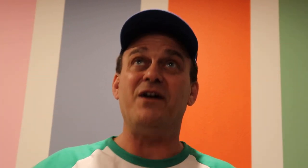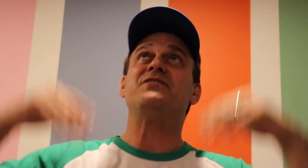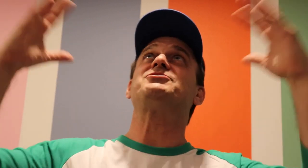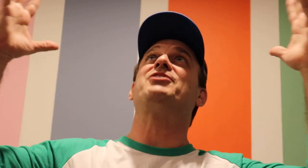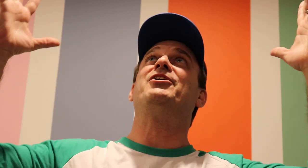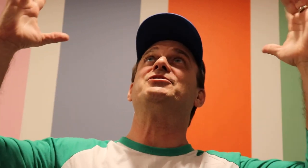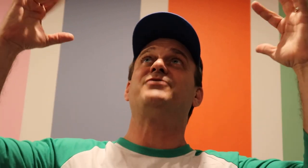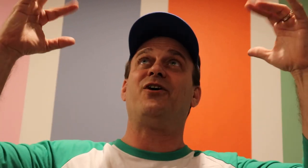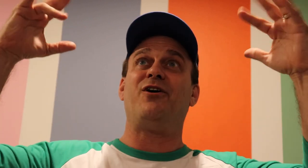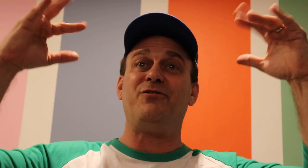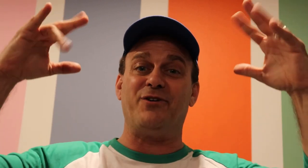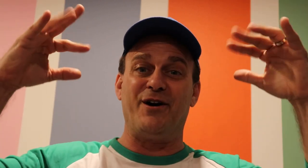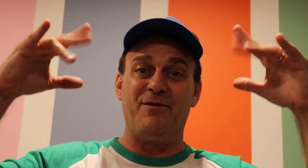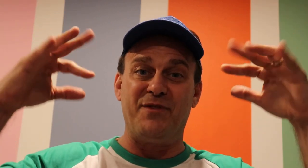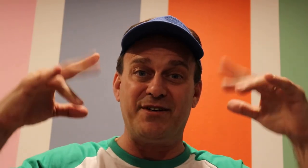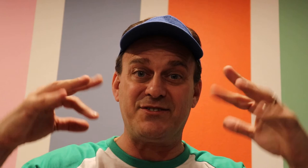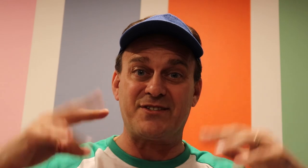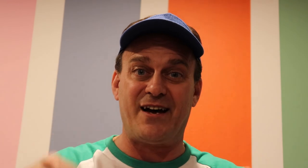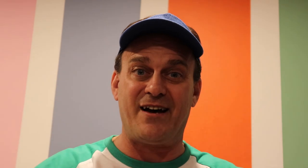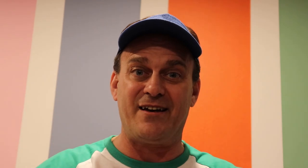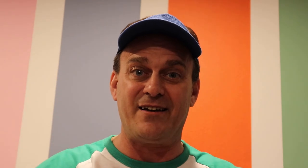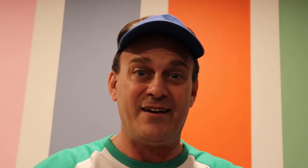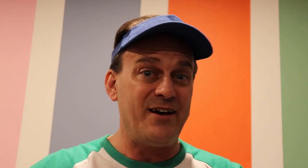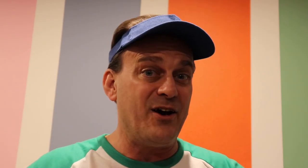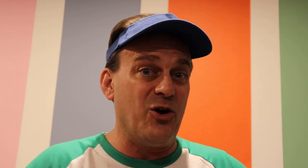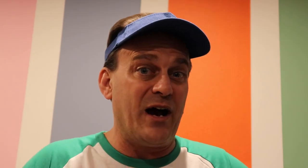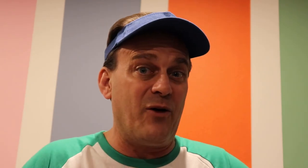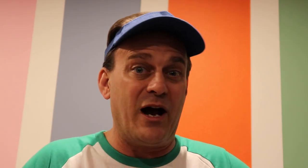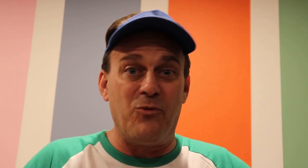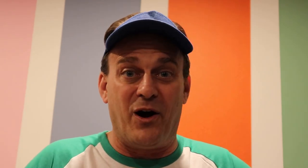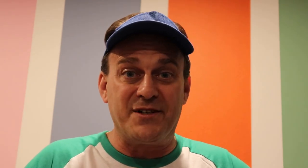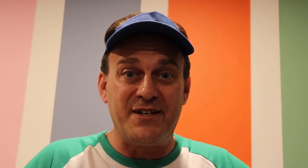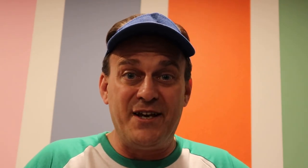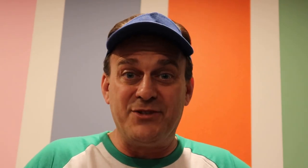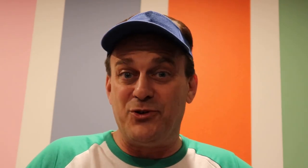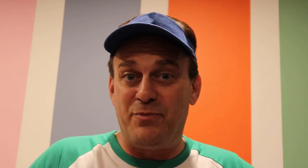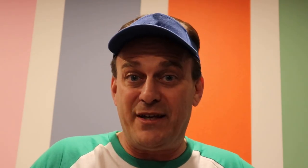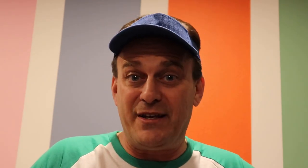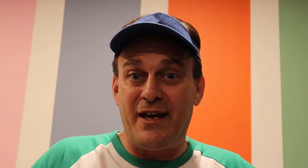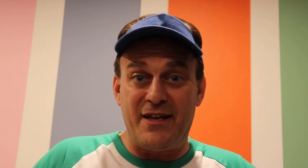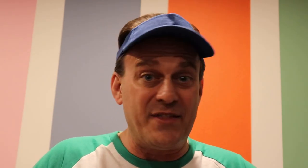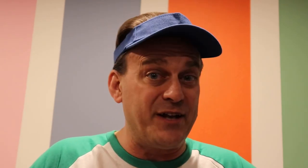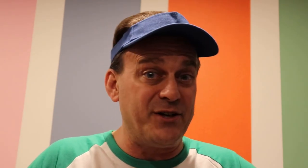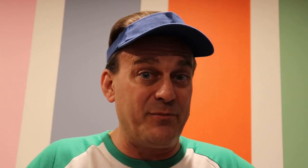the stars fall from the sky, oh, how I want to be in that